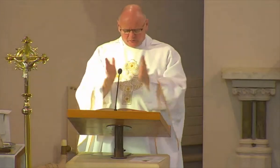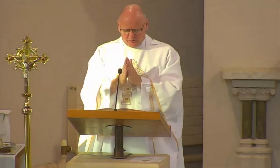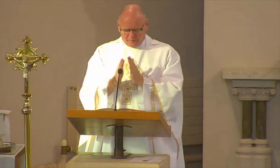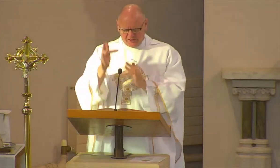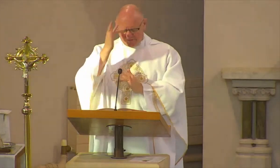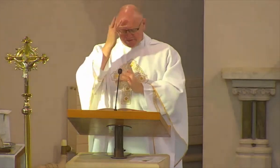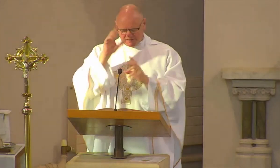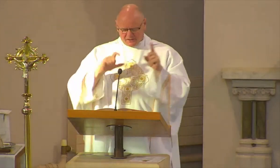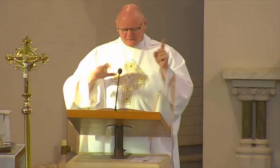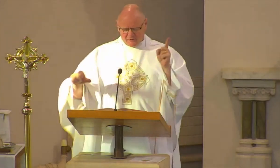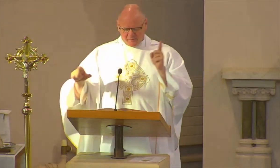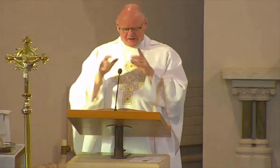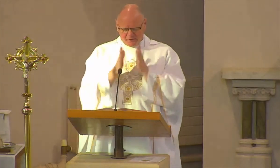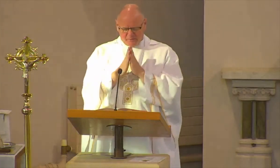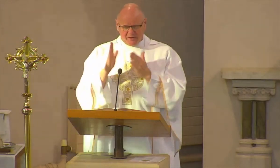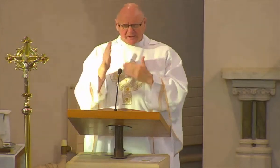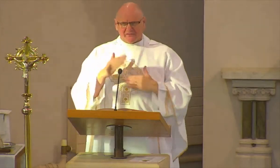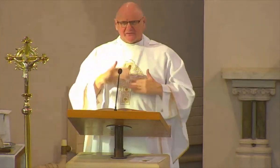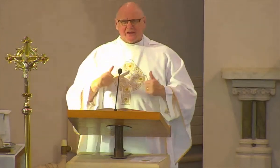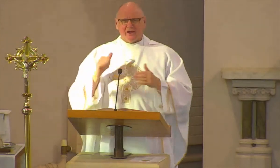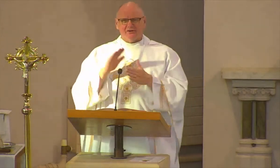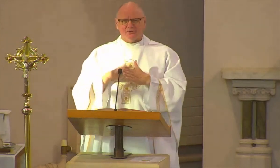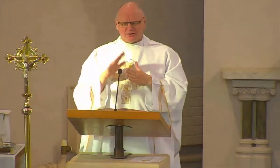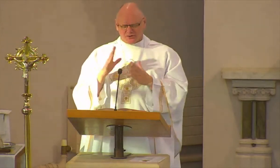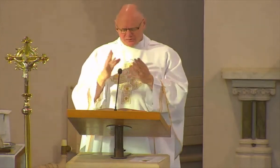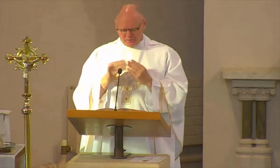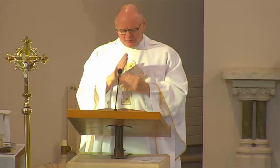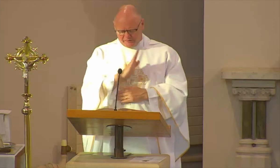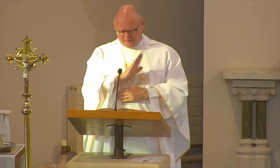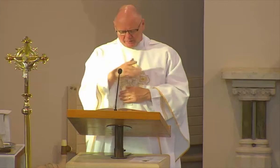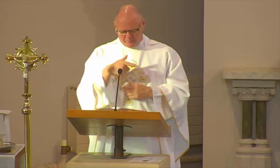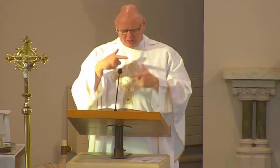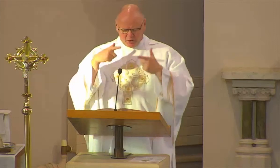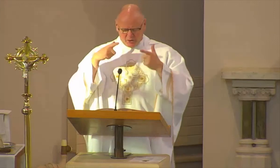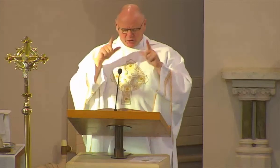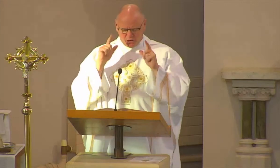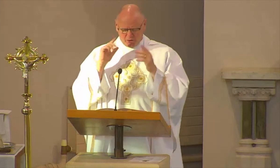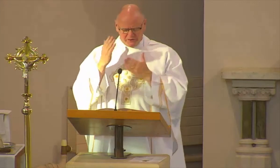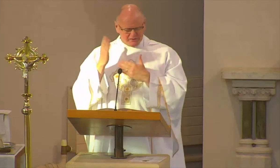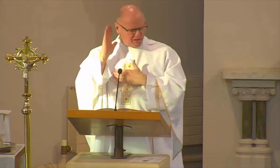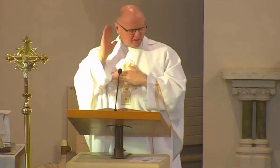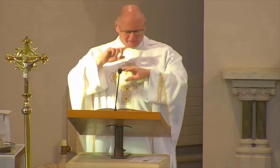Pray for the sick of our parish. We pray for the healing touch to be with them. Lord, hear us.